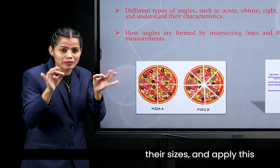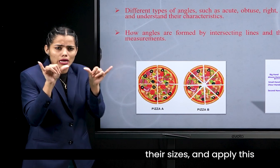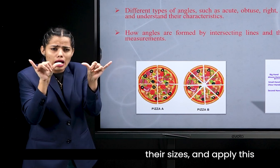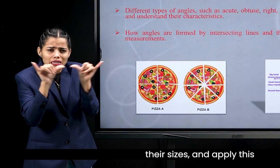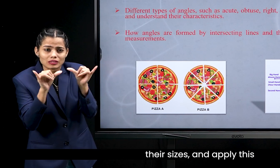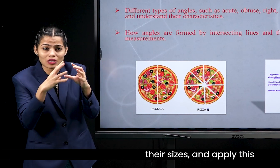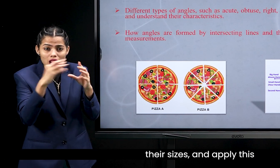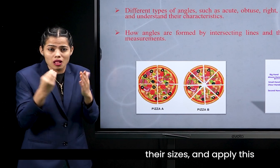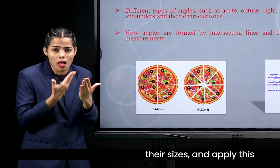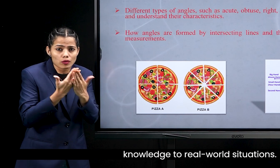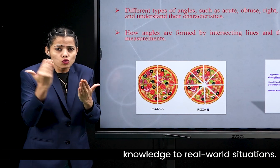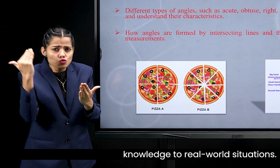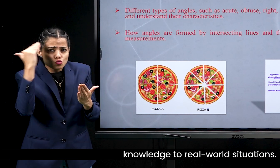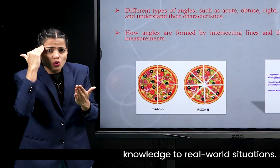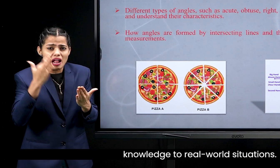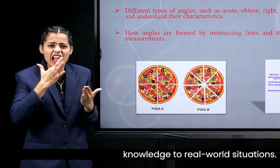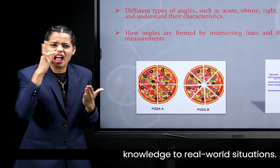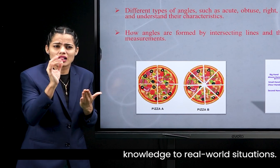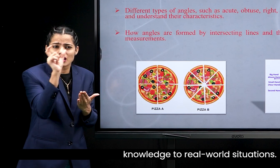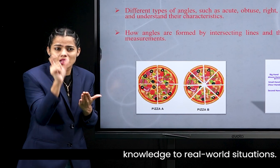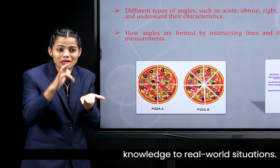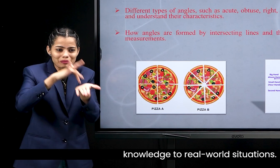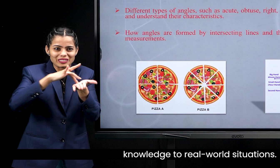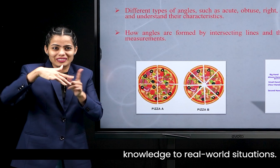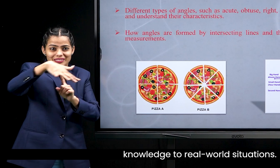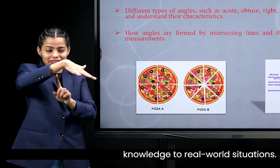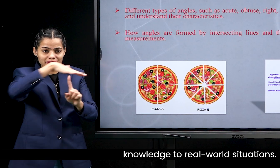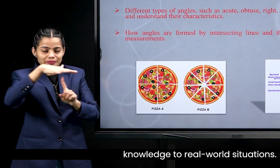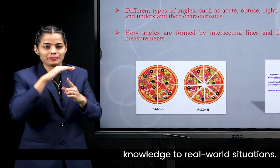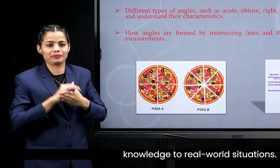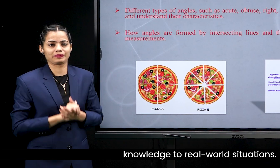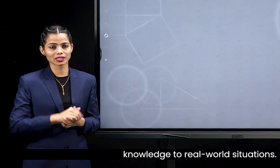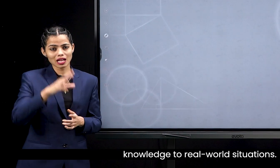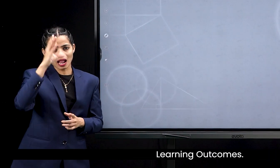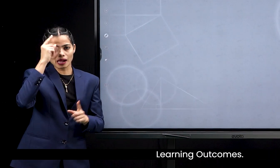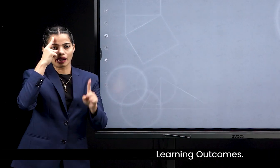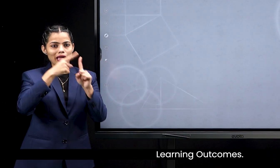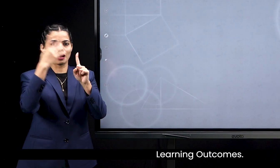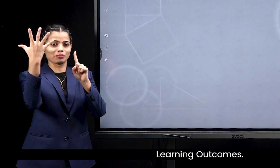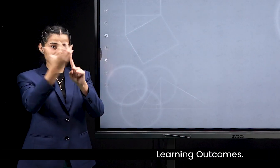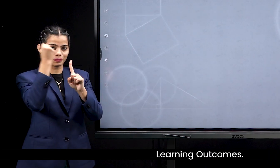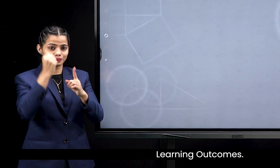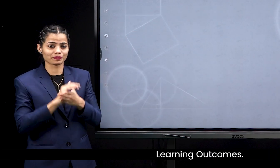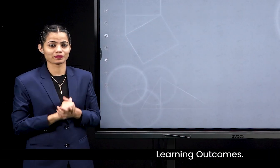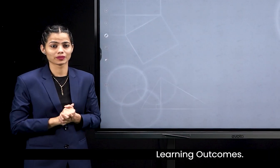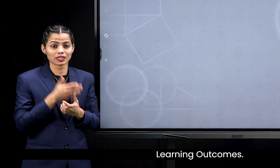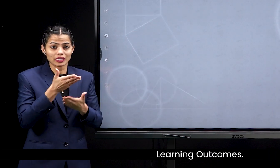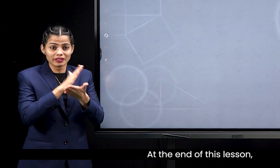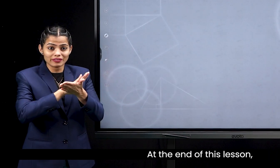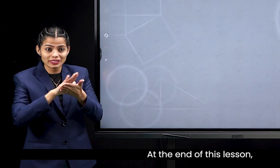and apply this knowledge to real-world situations. Learning outcomes. At the